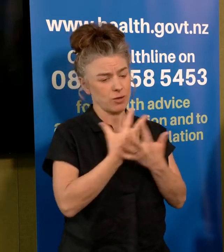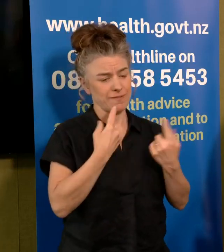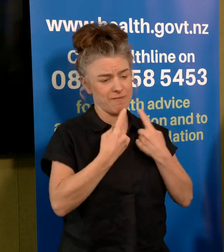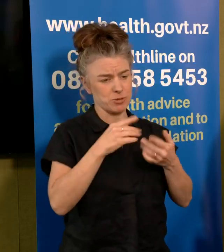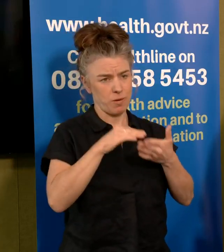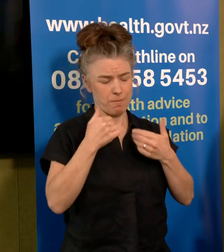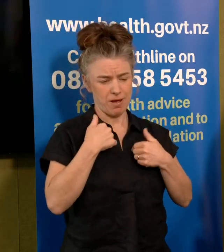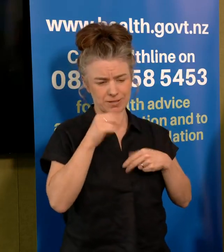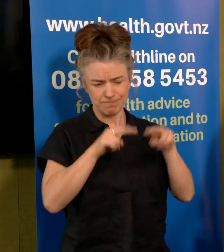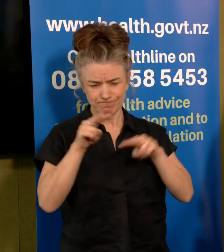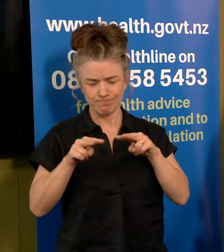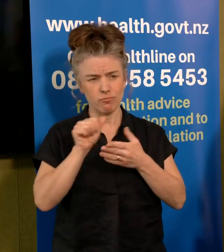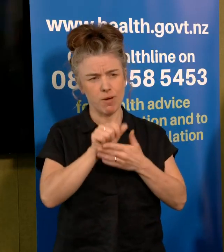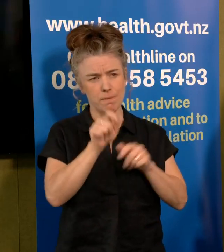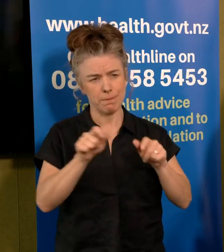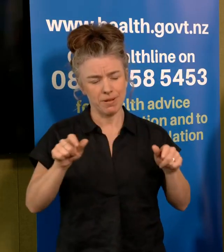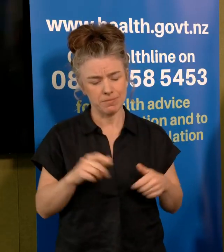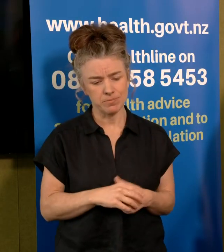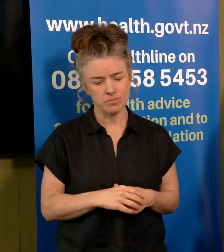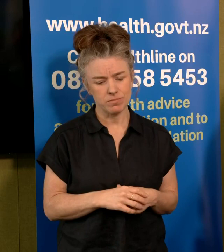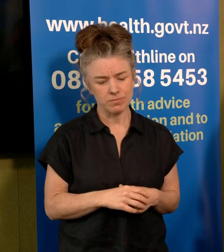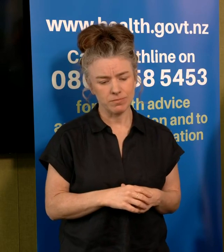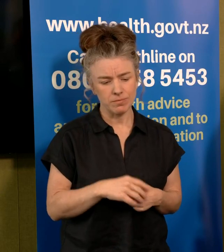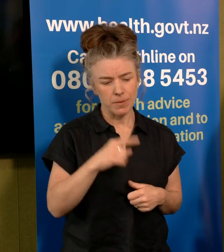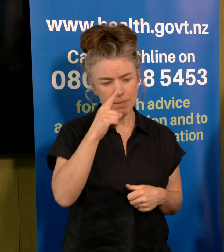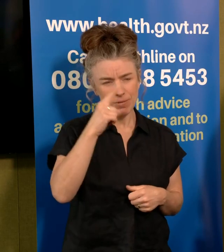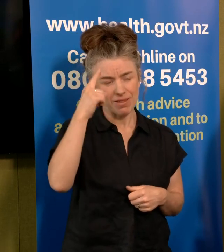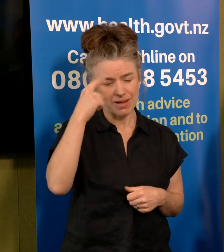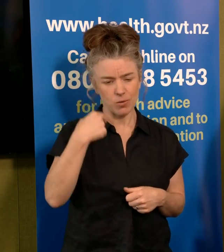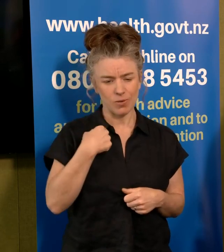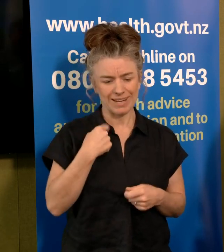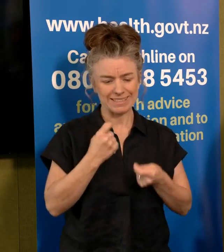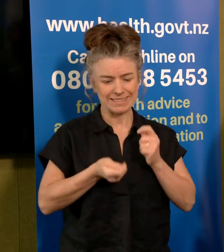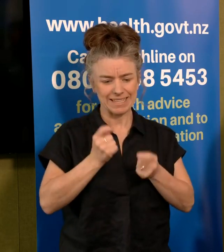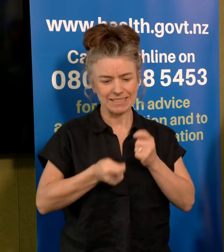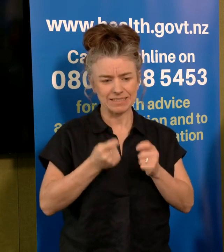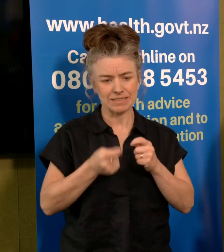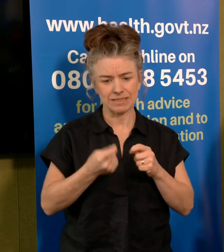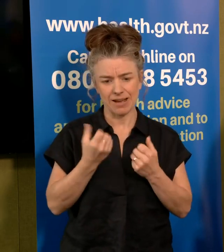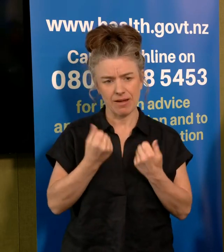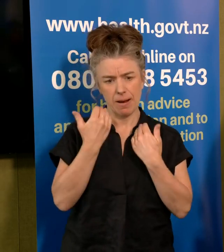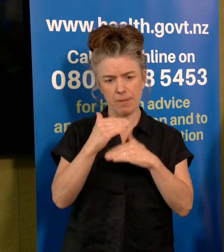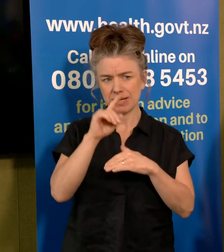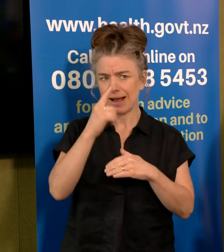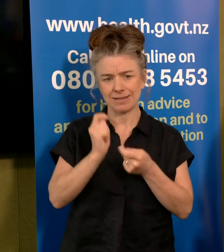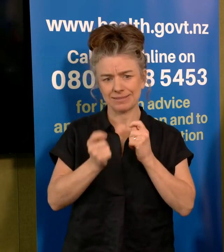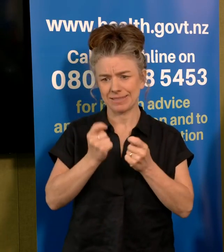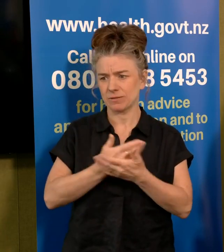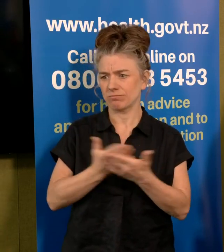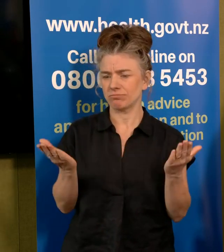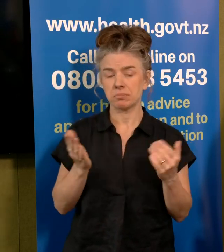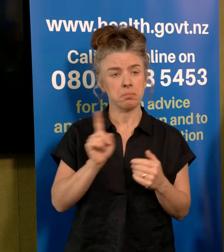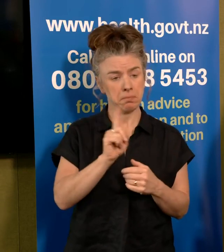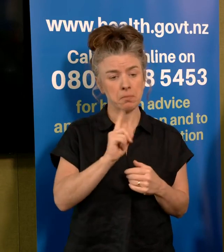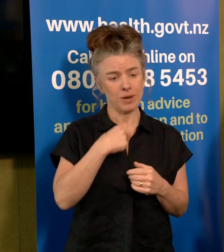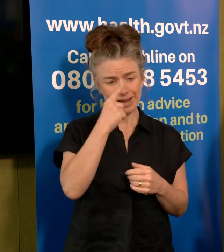There has been some concerns that there's rationing of tests across the country. This isn't true. There is capacity in